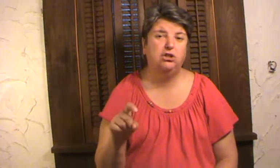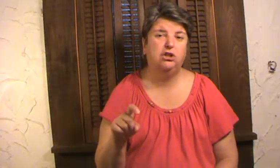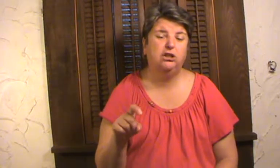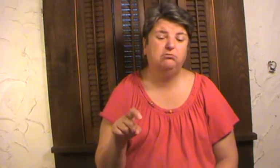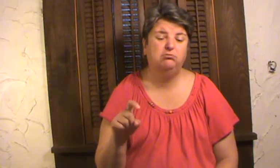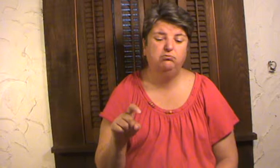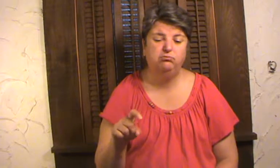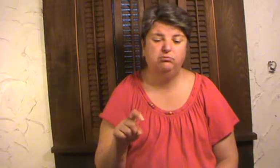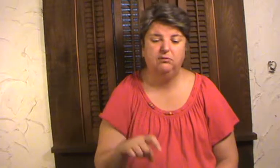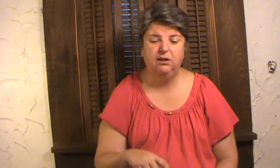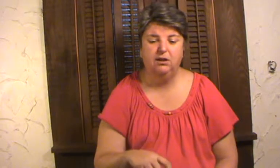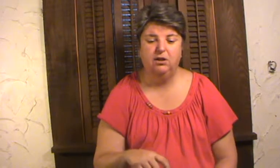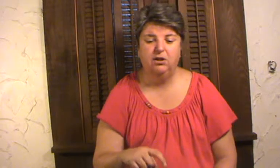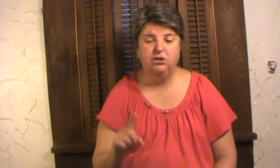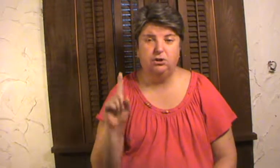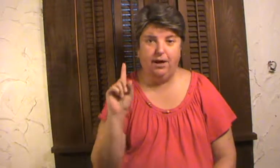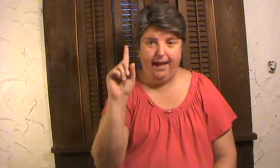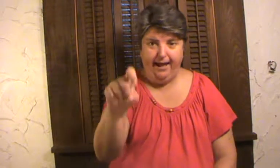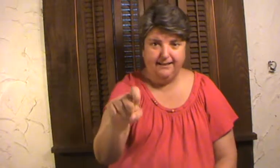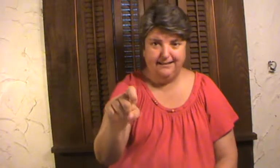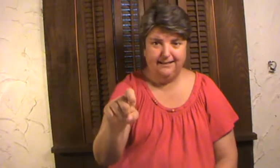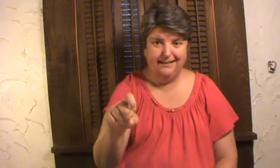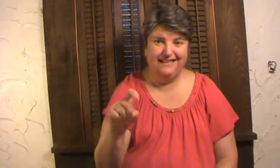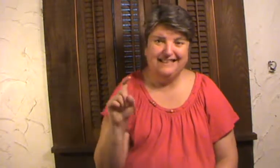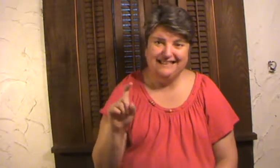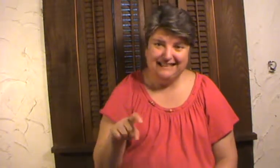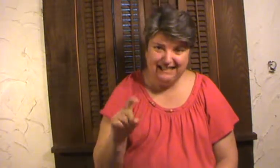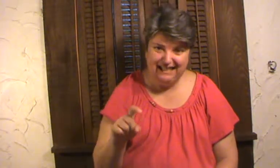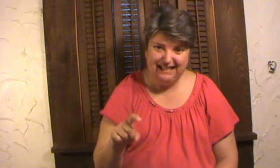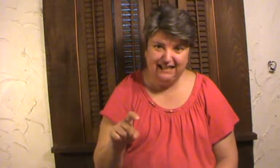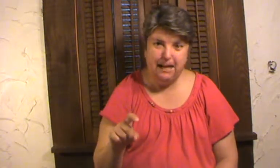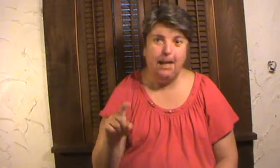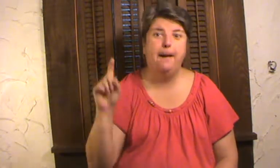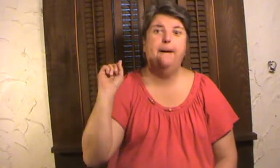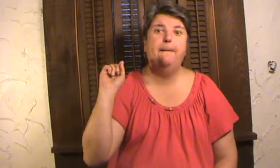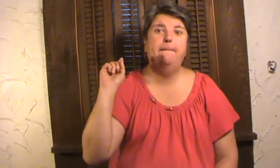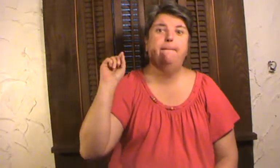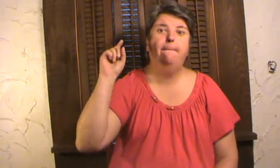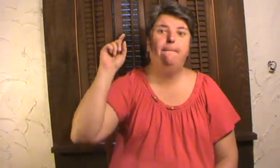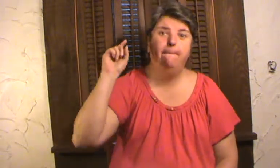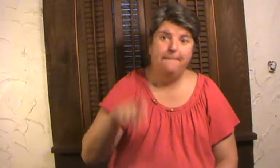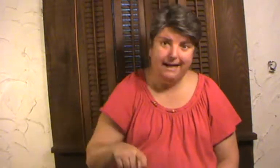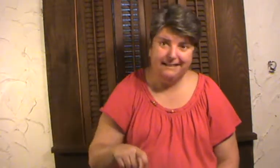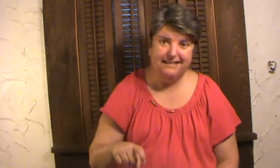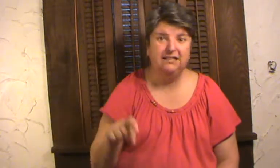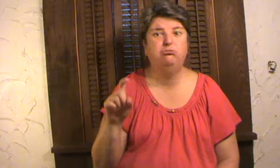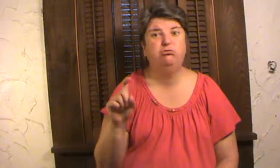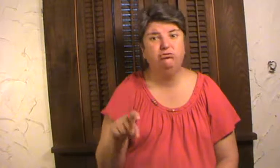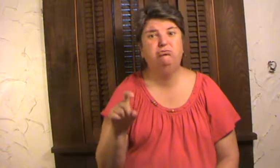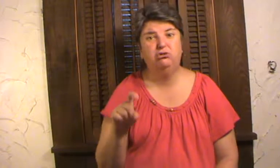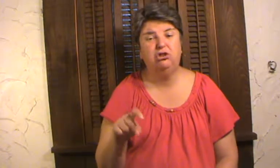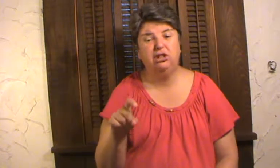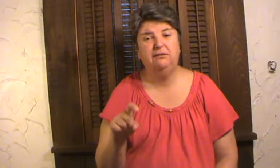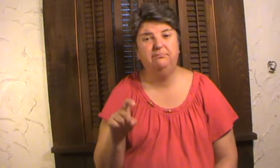should. So ask, need, must, should.